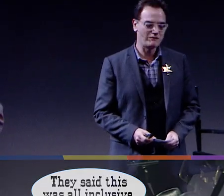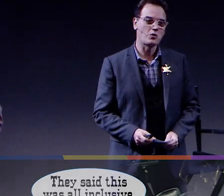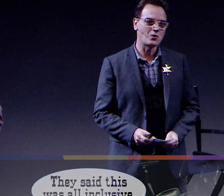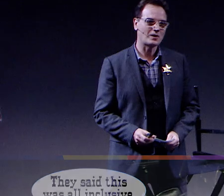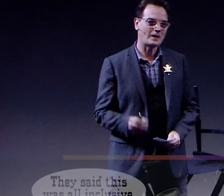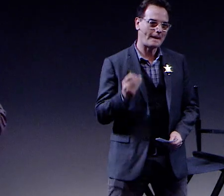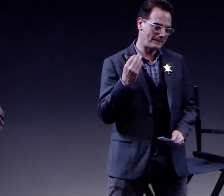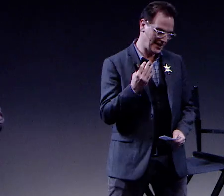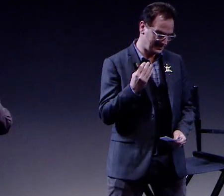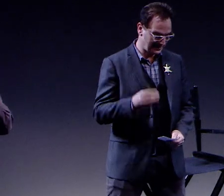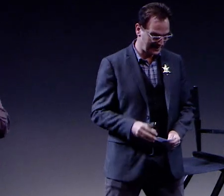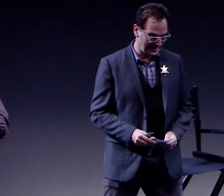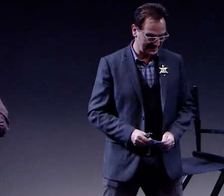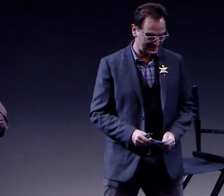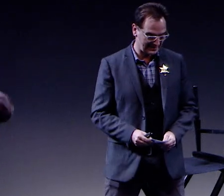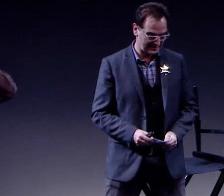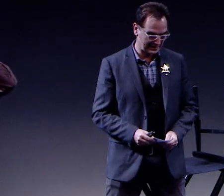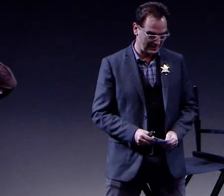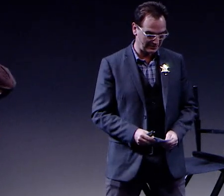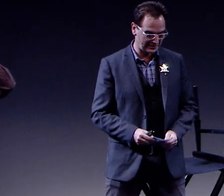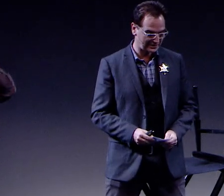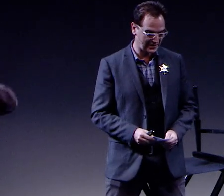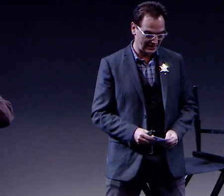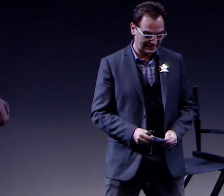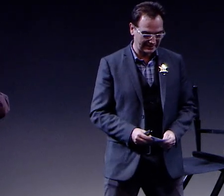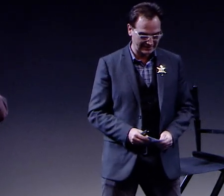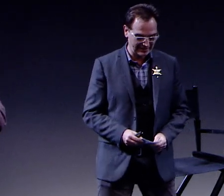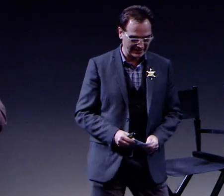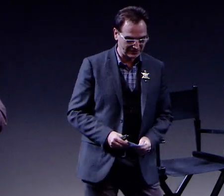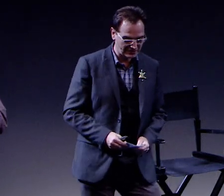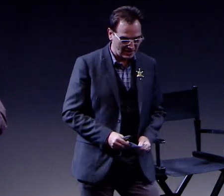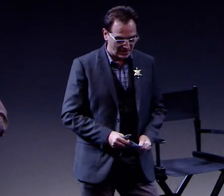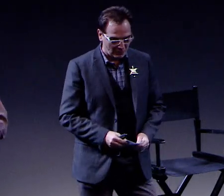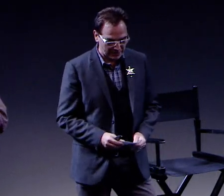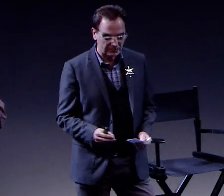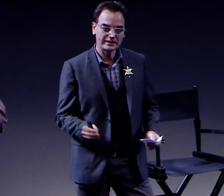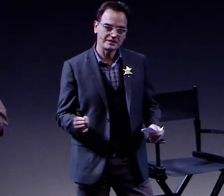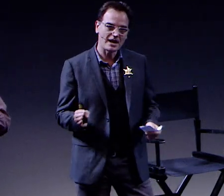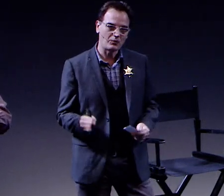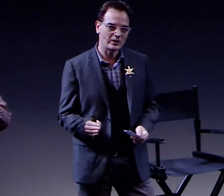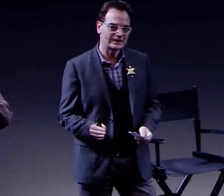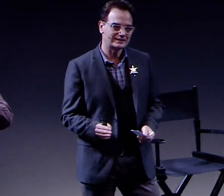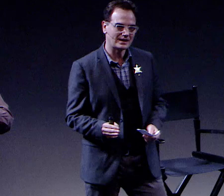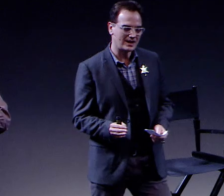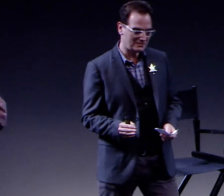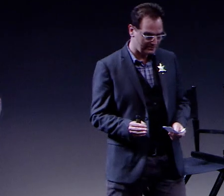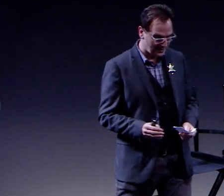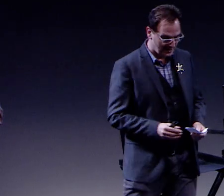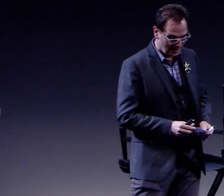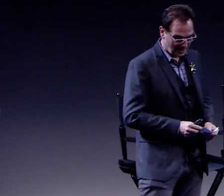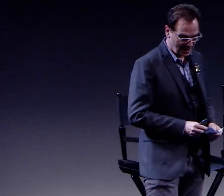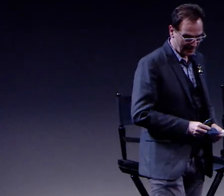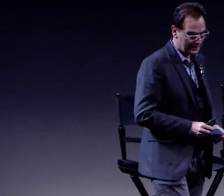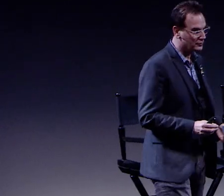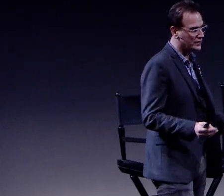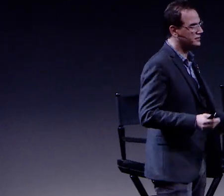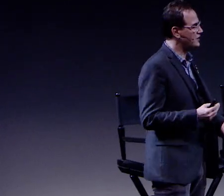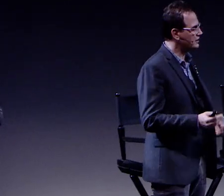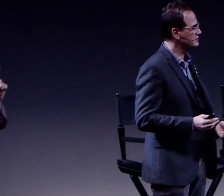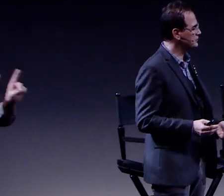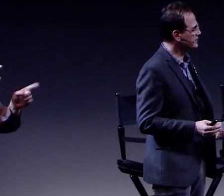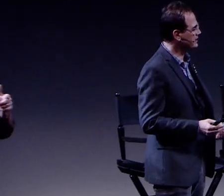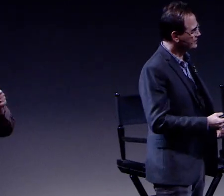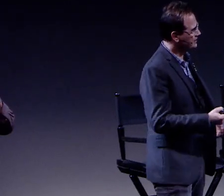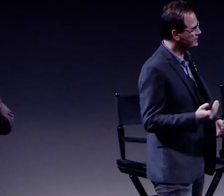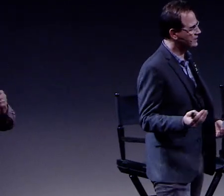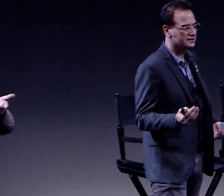we have four amazing guests that are going to help us get to the answers. We're going to bring them out one at a time. And then we're going to